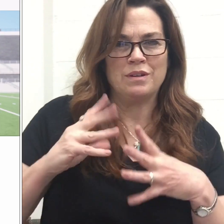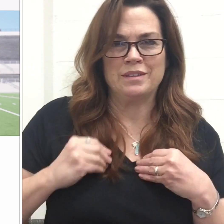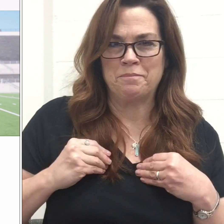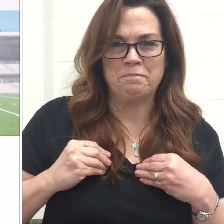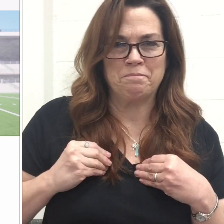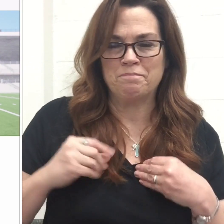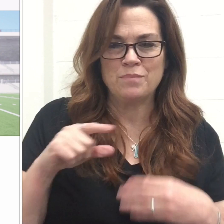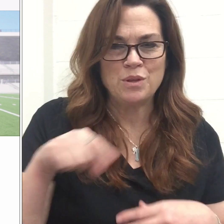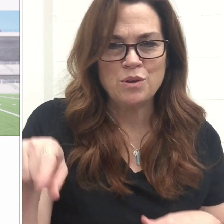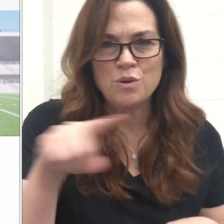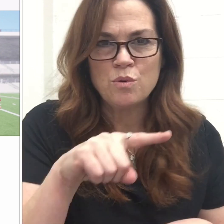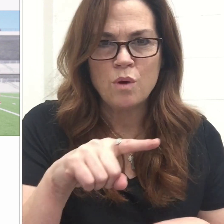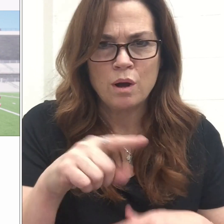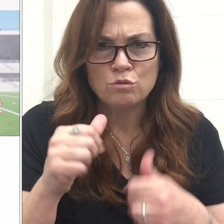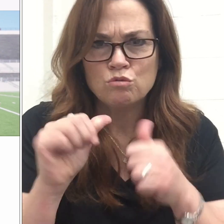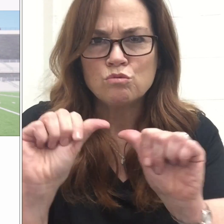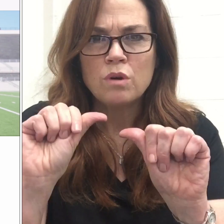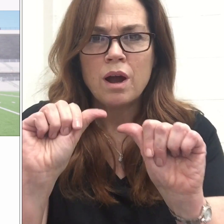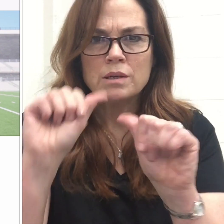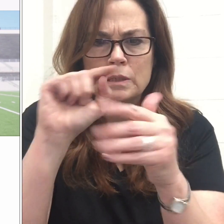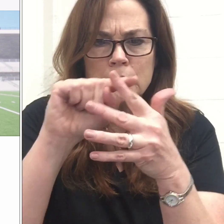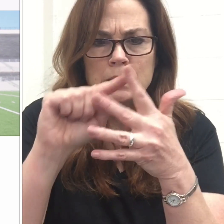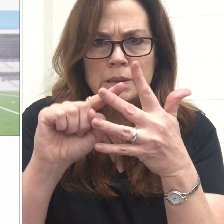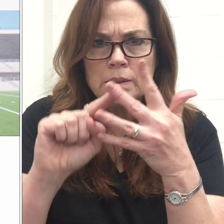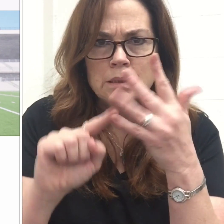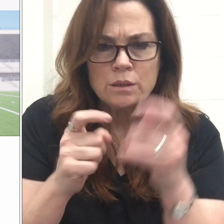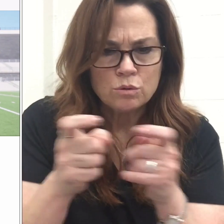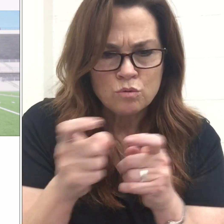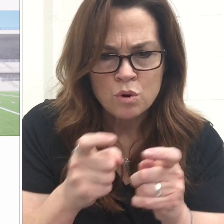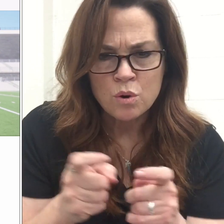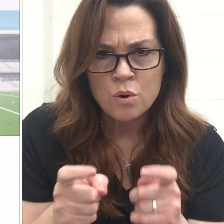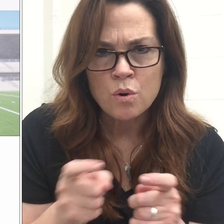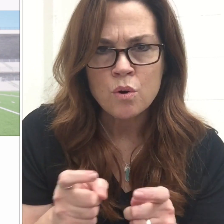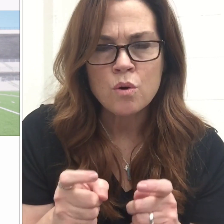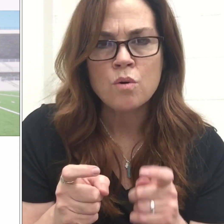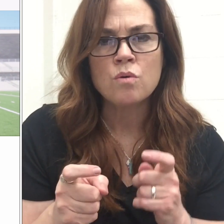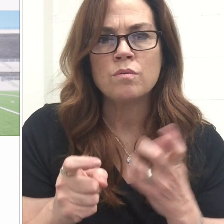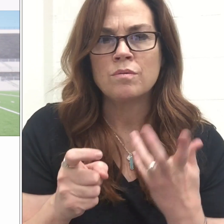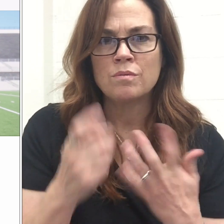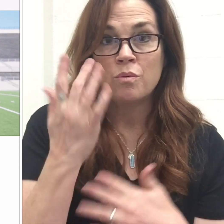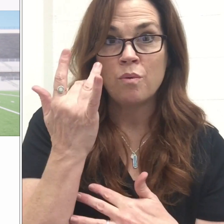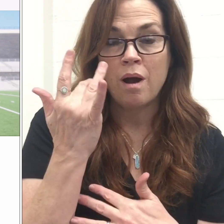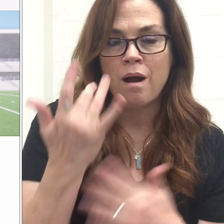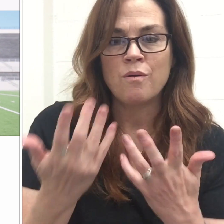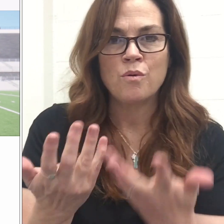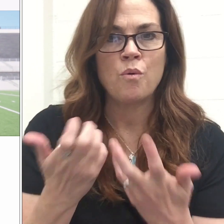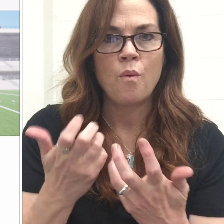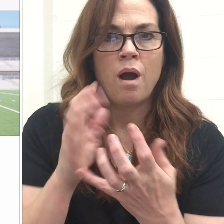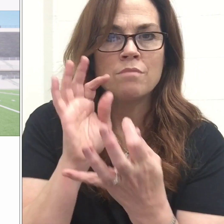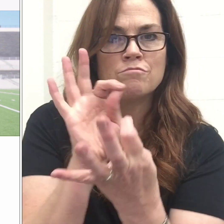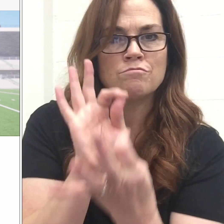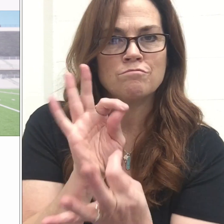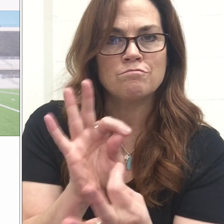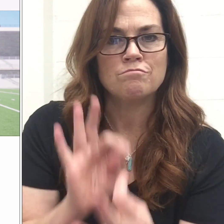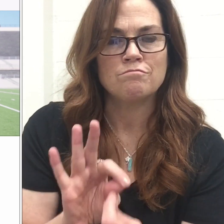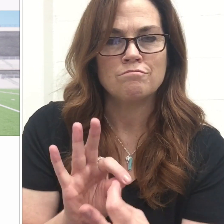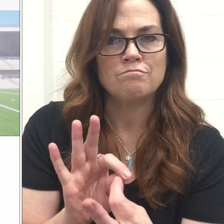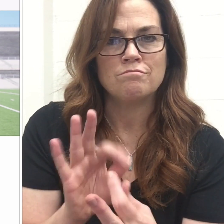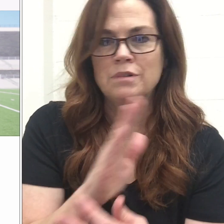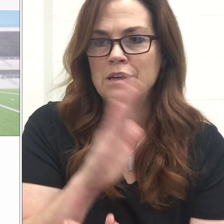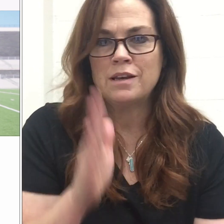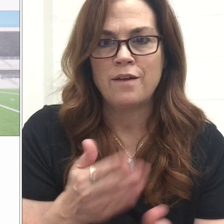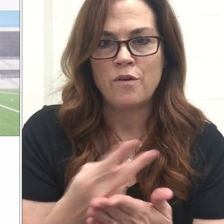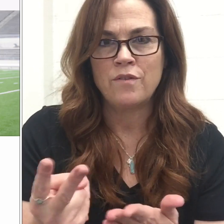trying to control every single detail of your lives so that you never fall short. And while